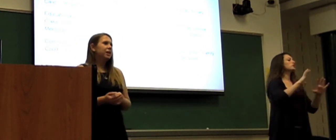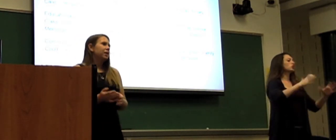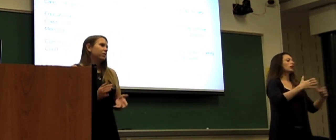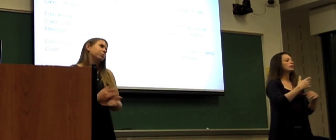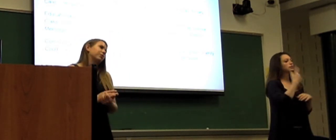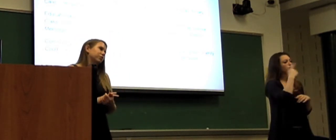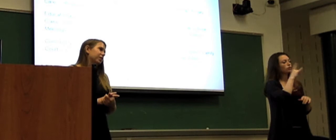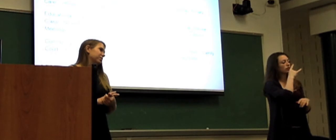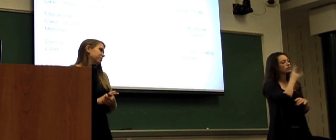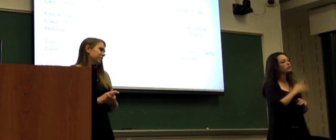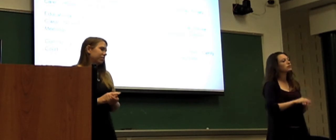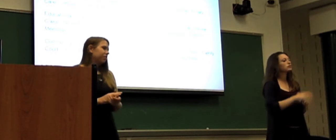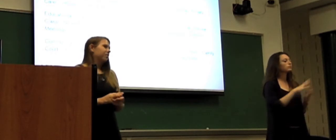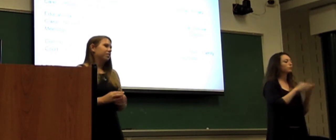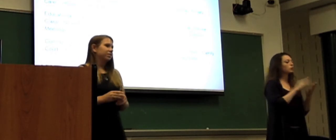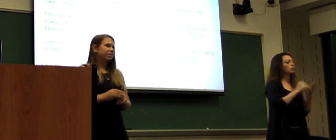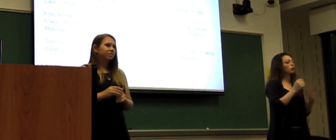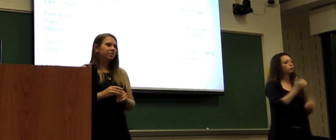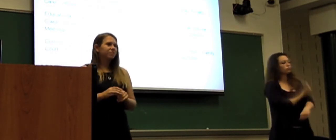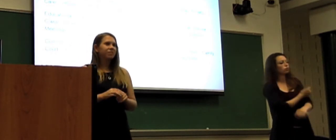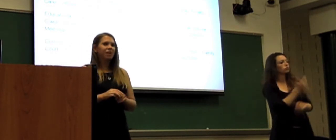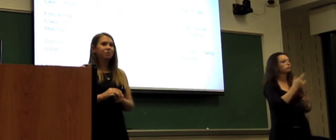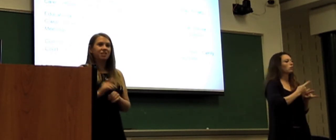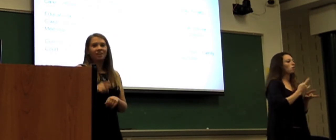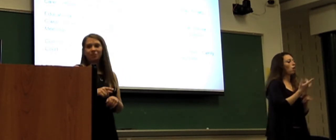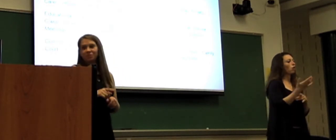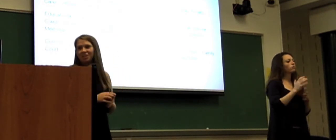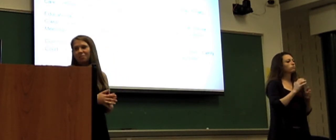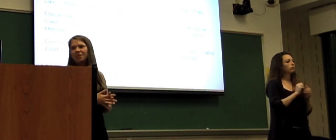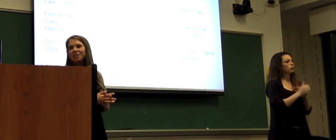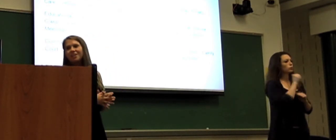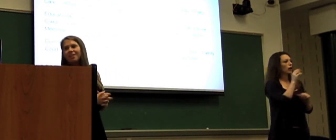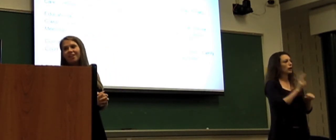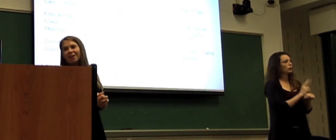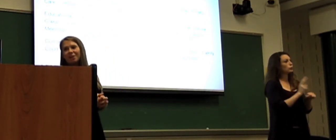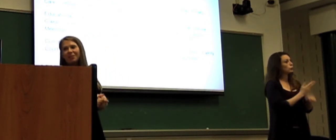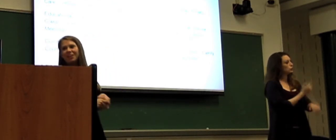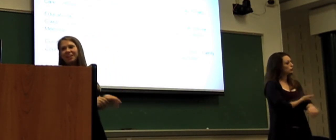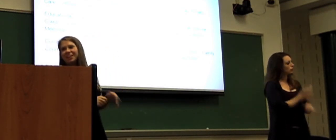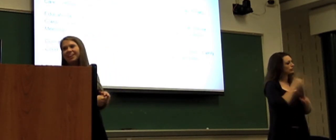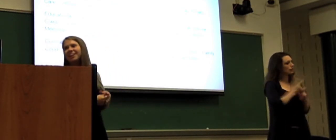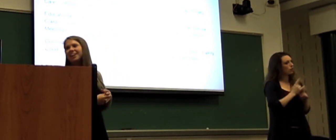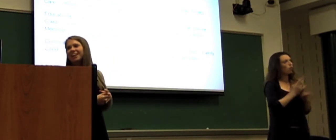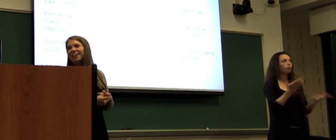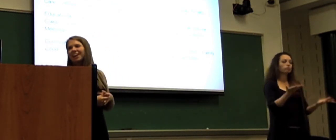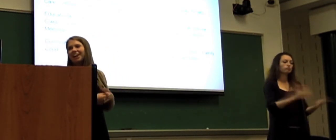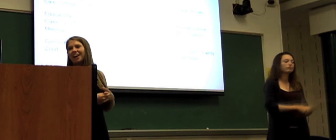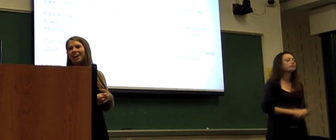Mary's, learn about drugs and alcohol and how to not use them.